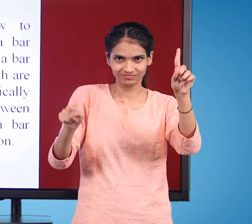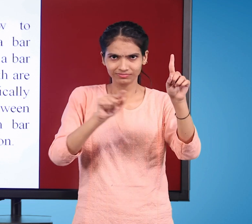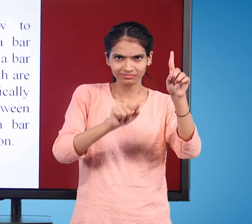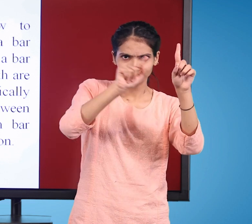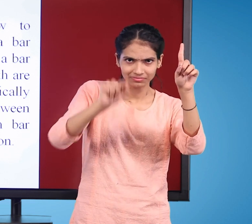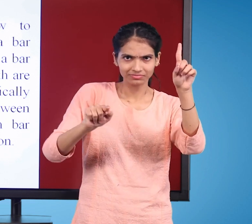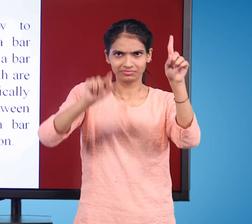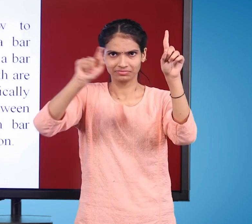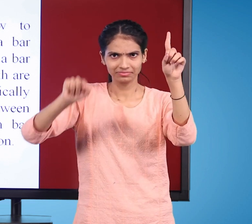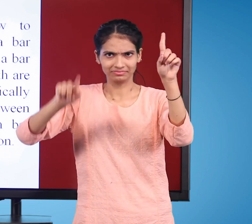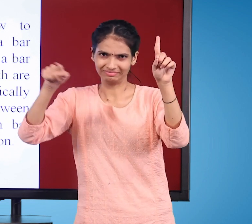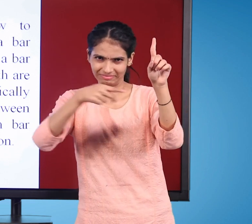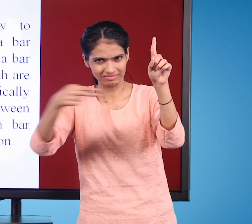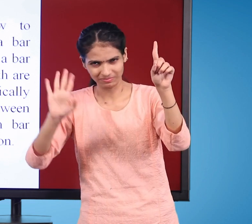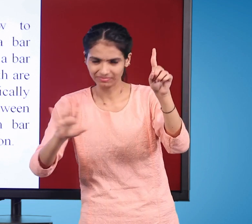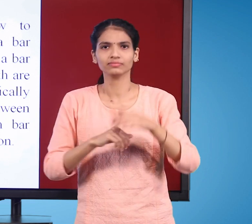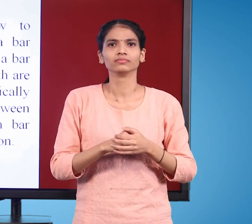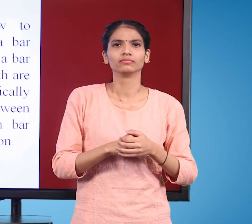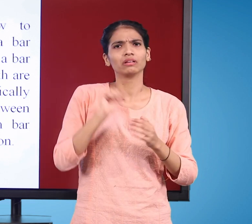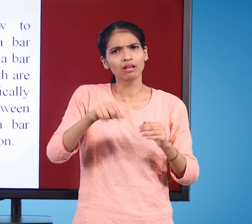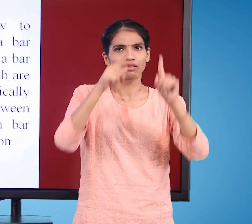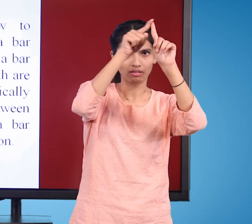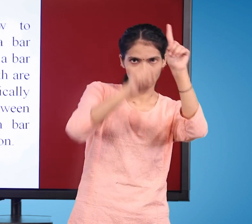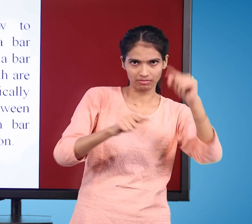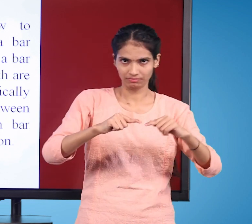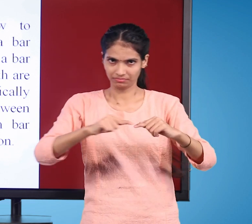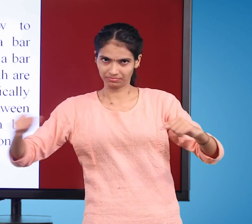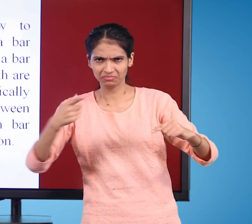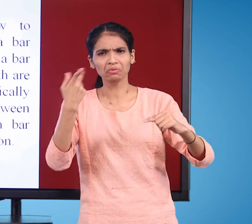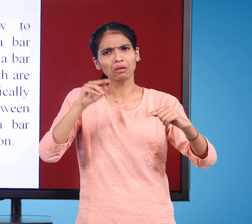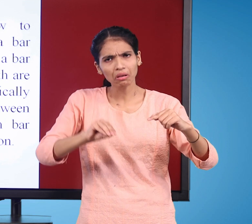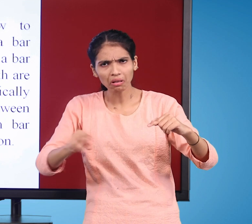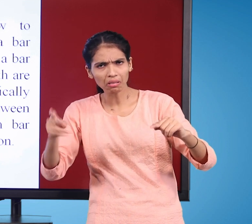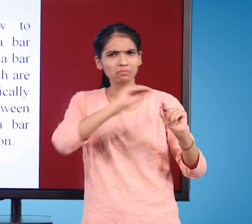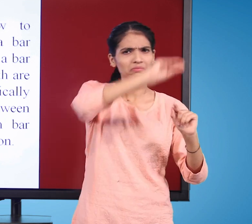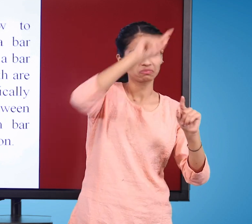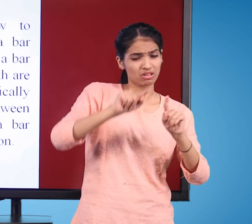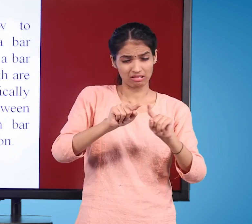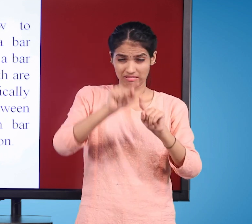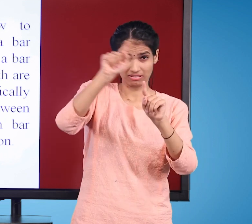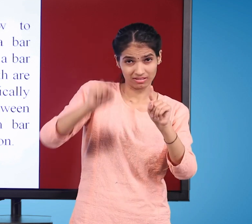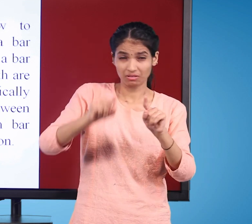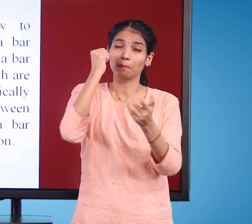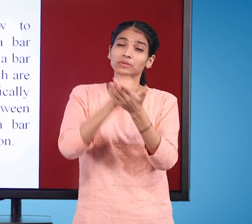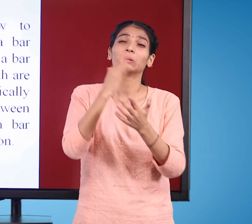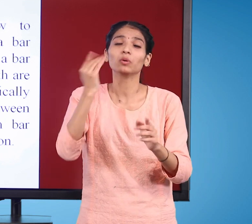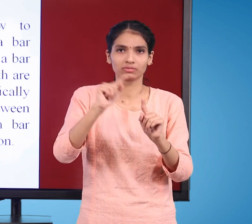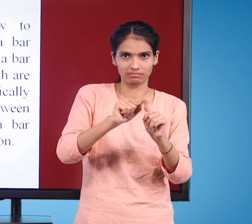graph, bars of uniform width are drawn horizontally or vertically with equal spacing between them. The length